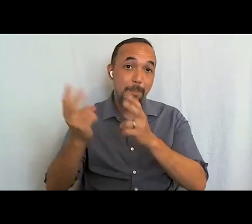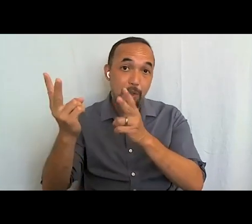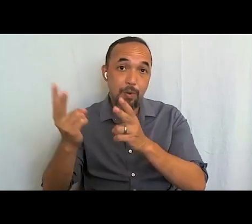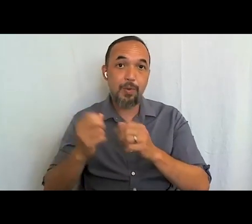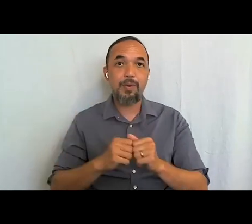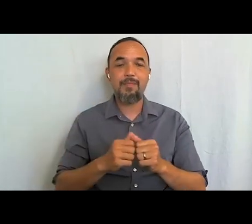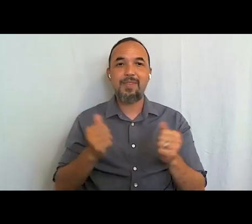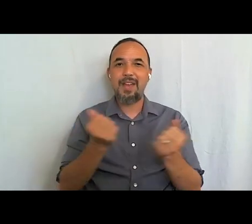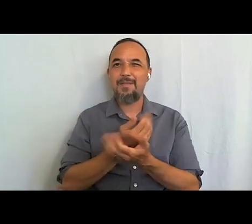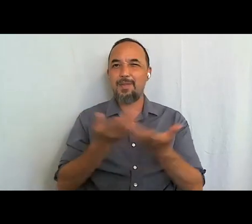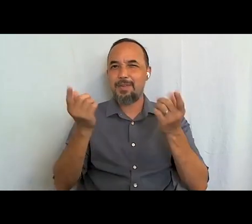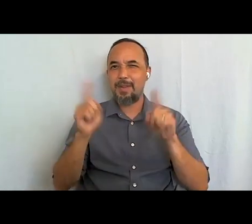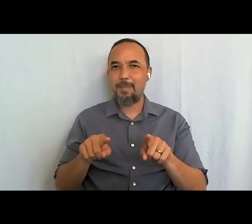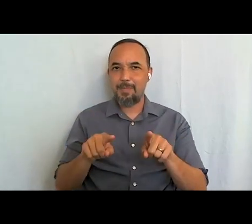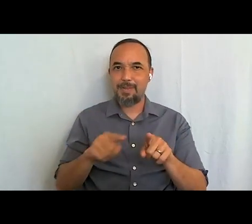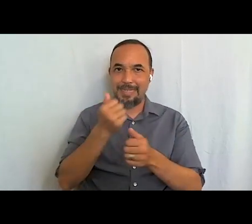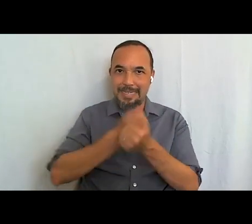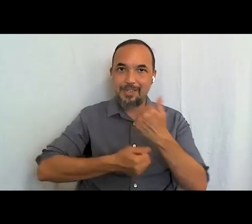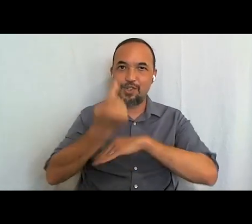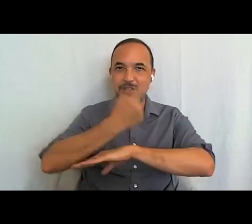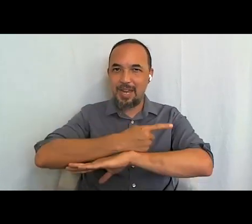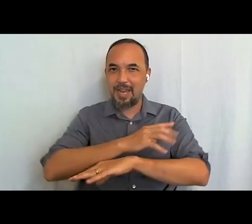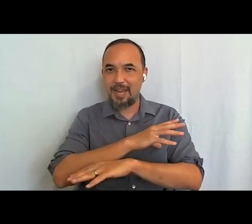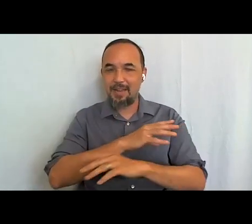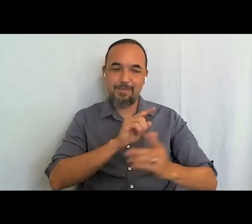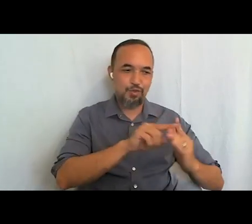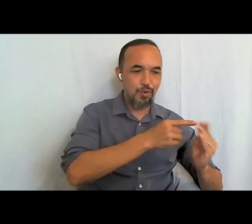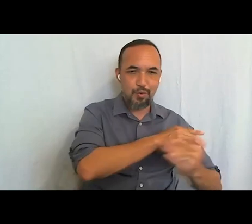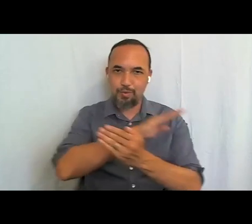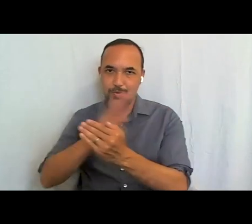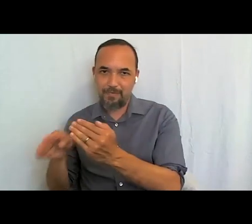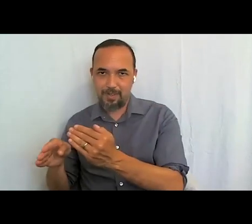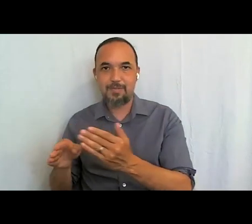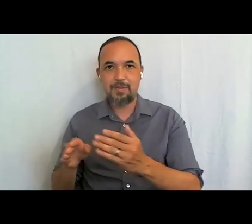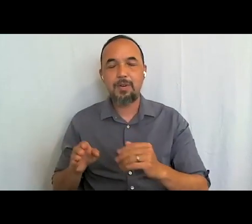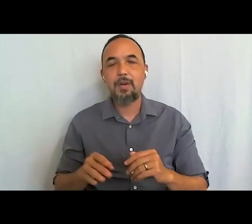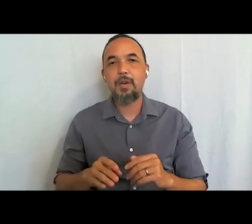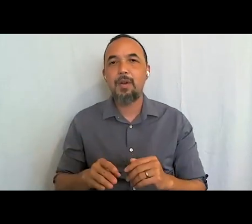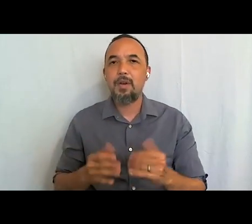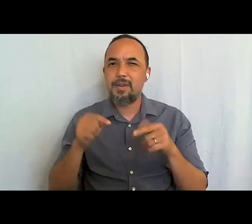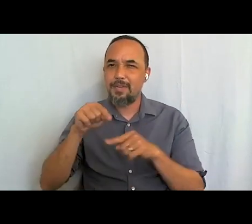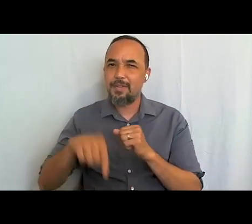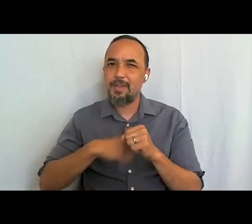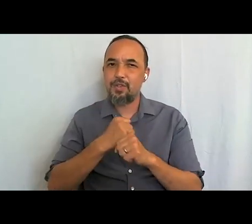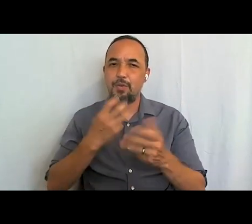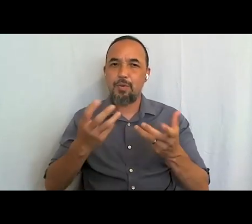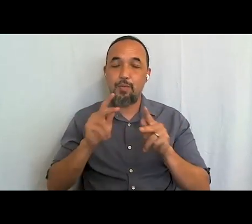everything that happens on the day, each day of the hunt and how it concludes from beginning to end. We want people this year to